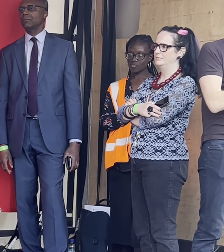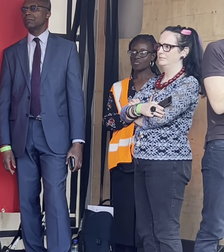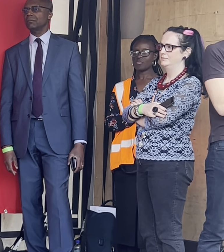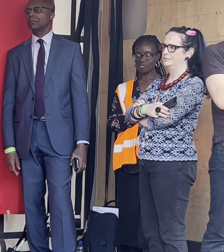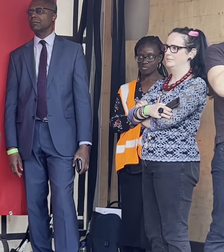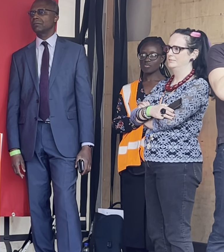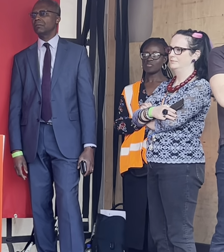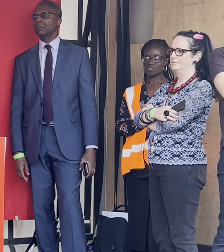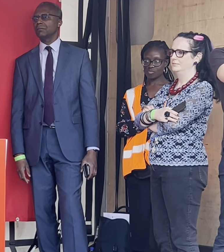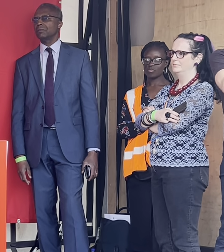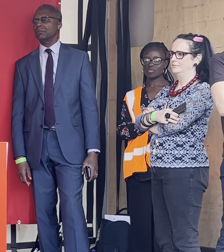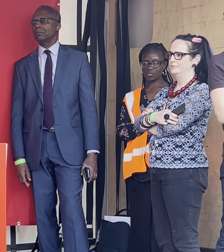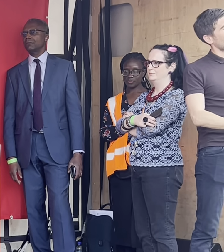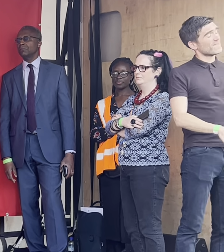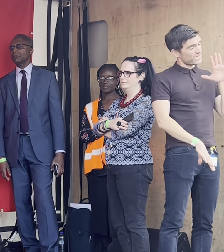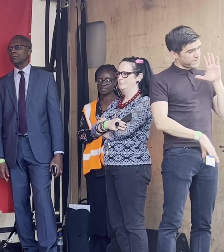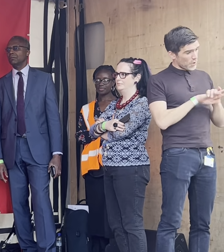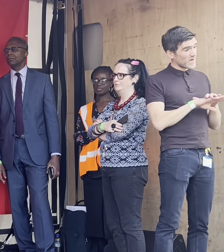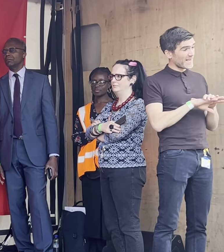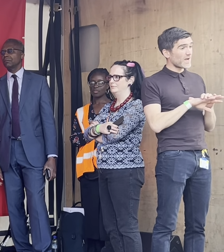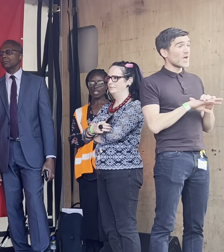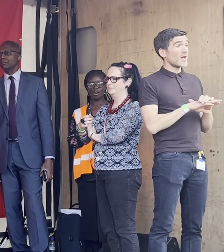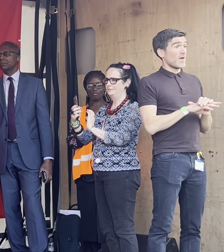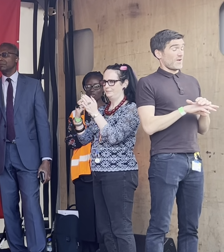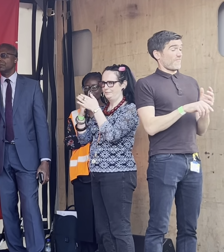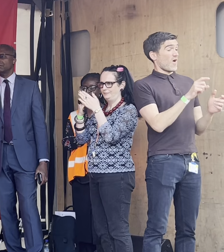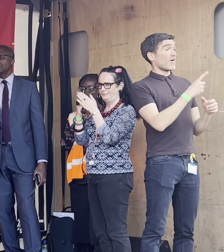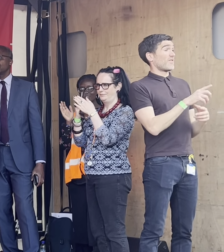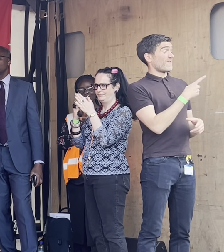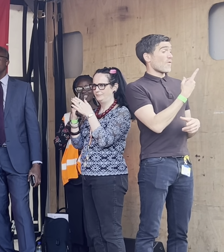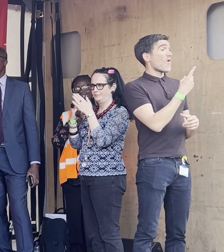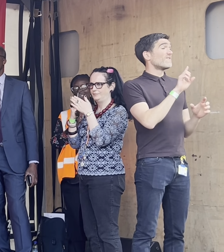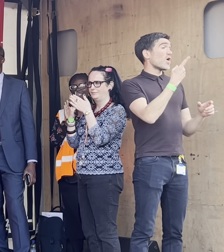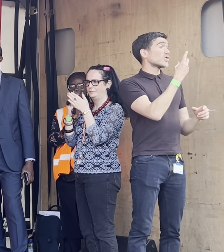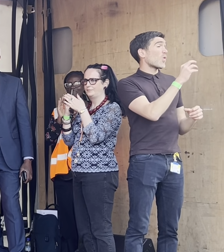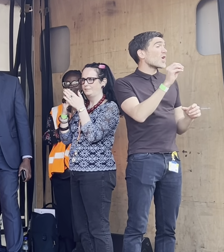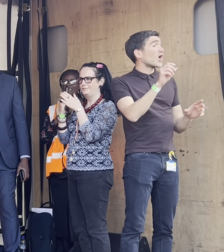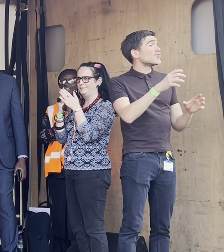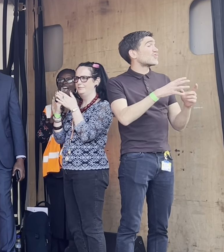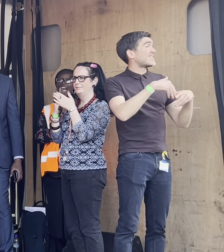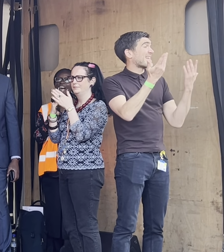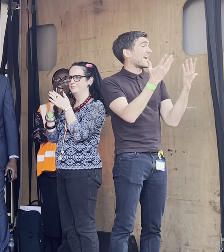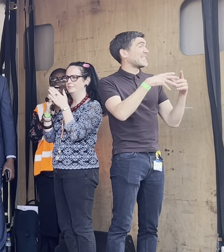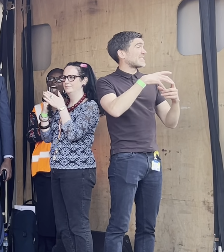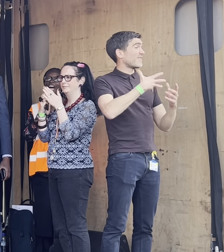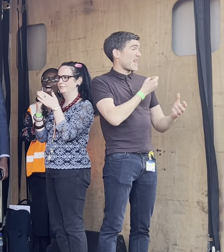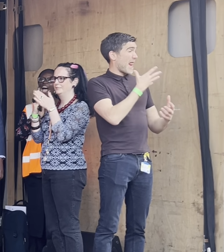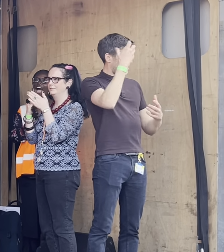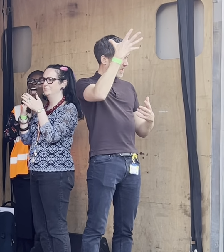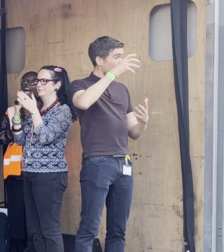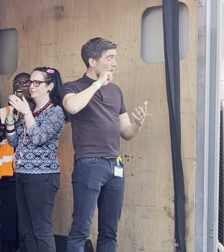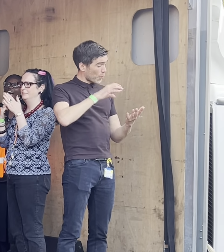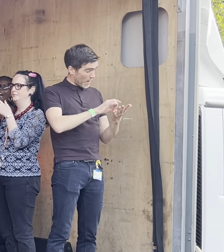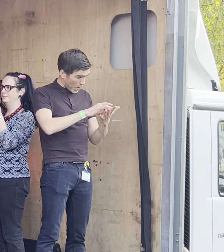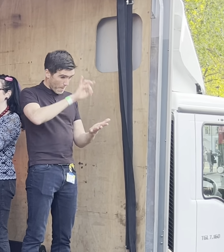be repealed in full within 100 days of a Labour government being elected.